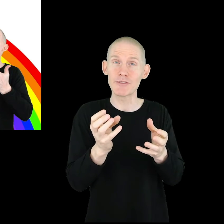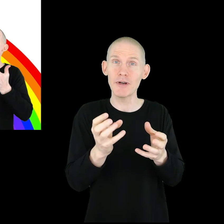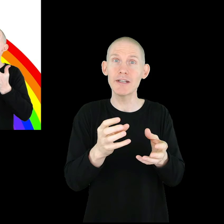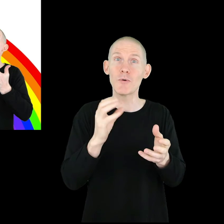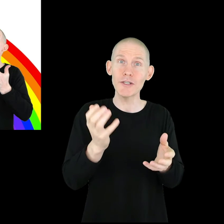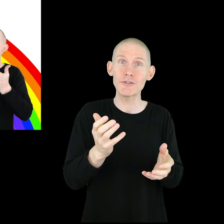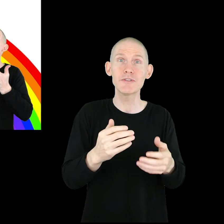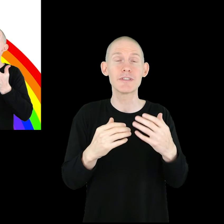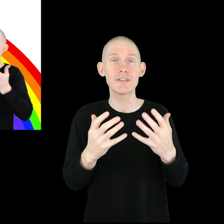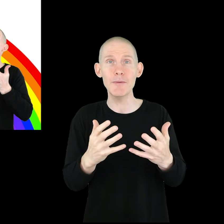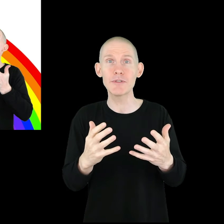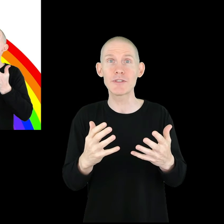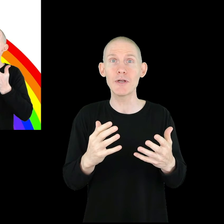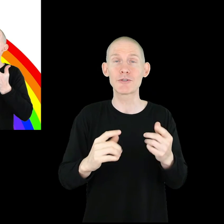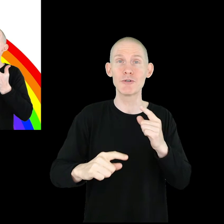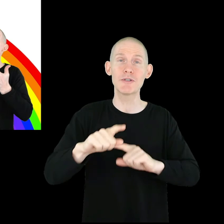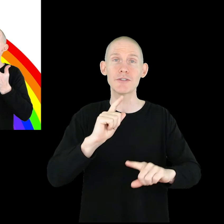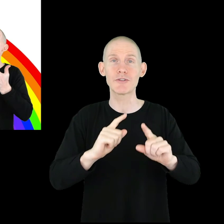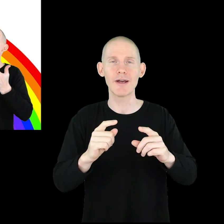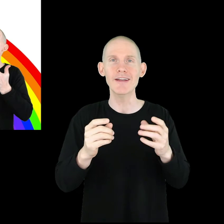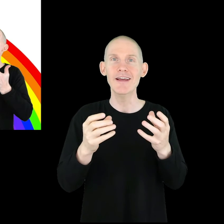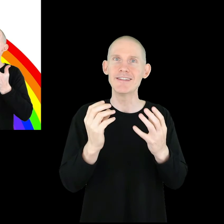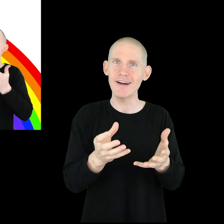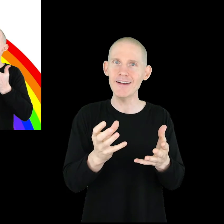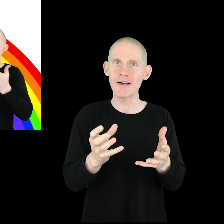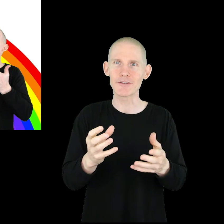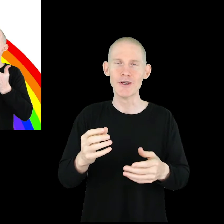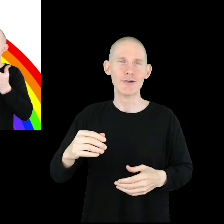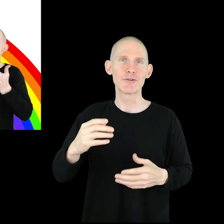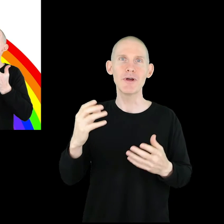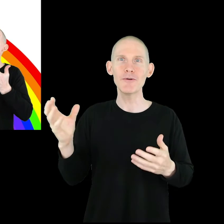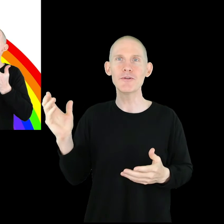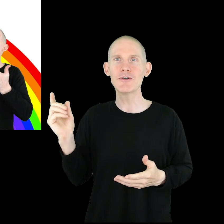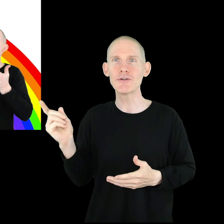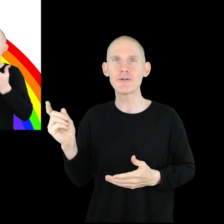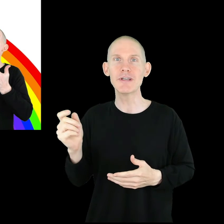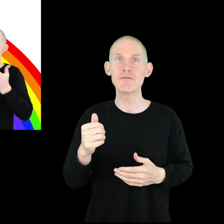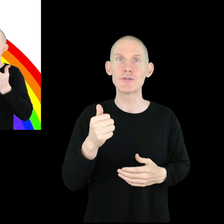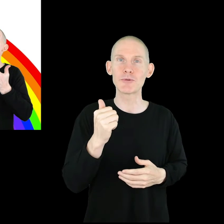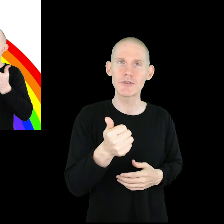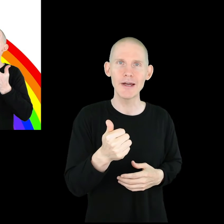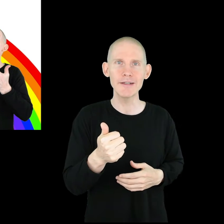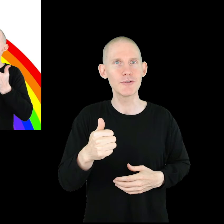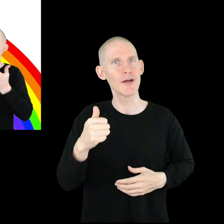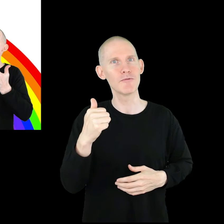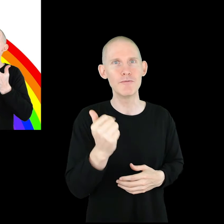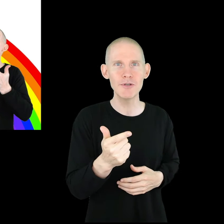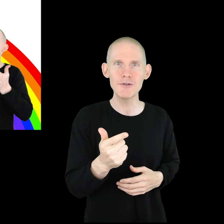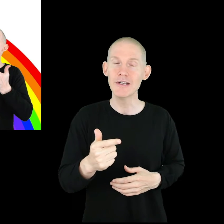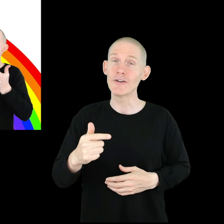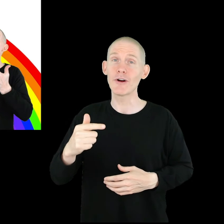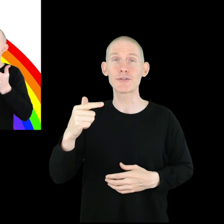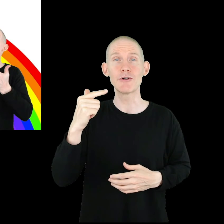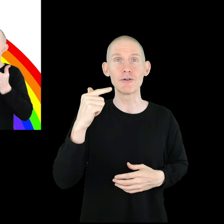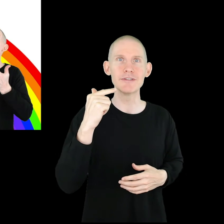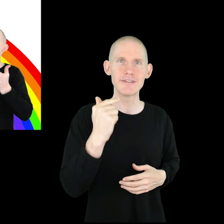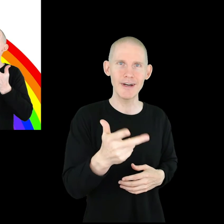right? Questions and statements to make sure you can sign dialogues. So not only are you going to learn individual signs, you'll have review, you're also going to learn